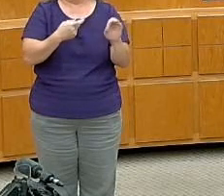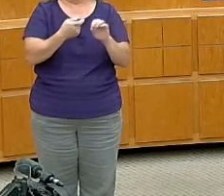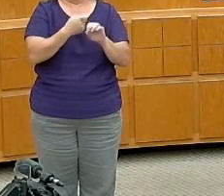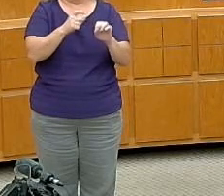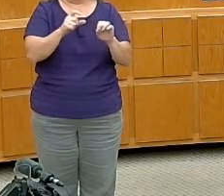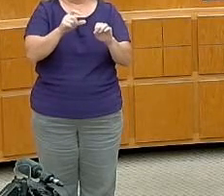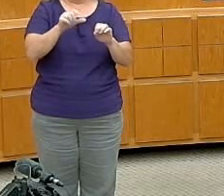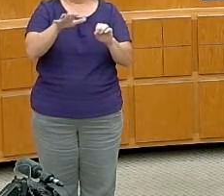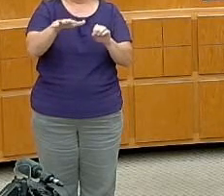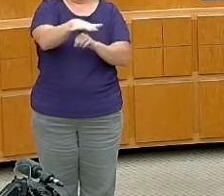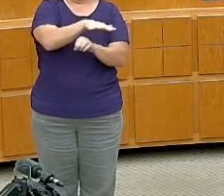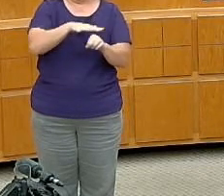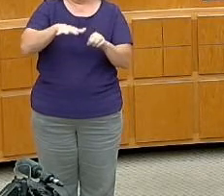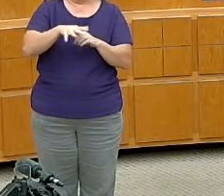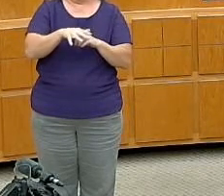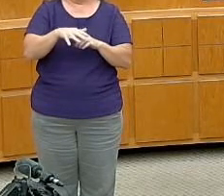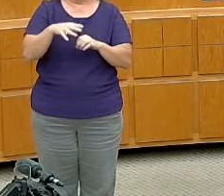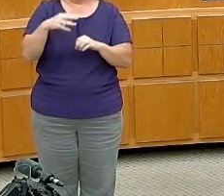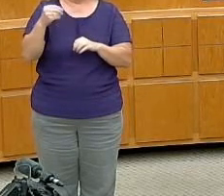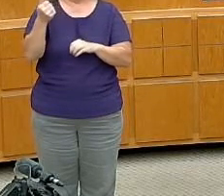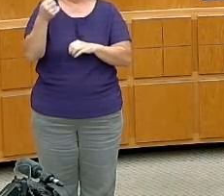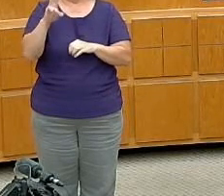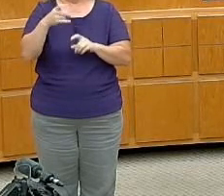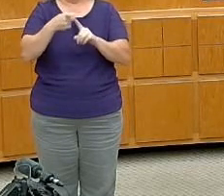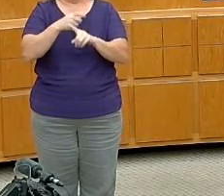County that are admitted to the area hospitals.